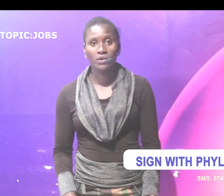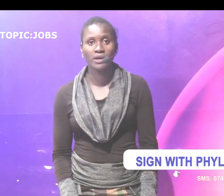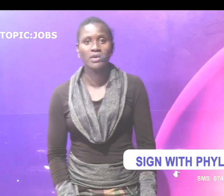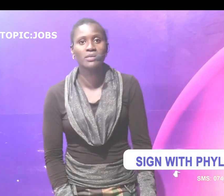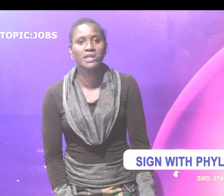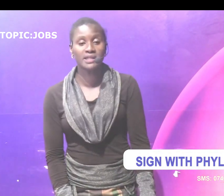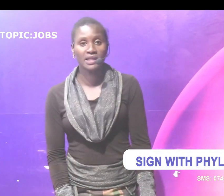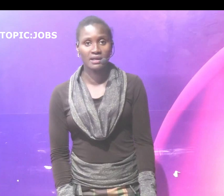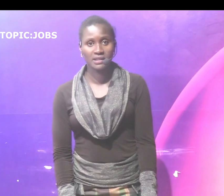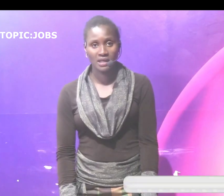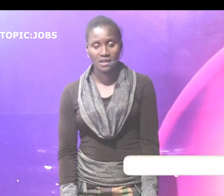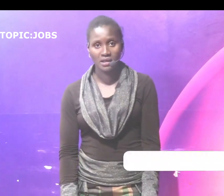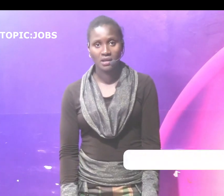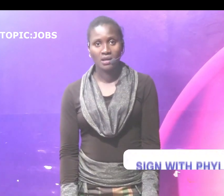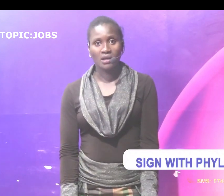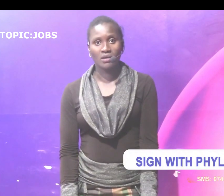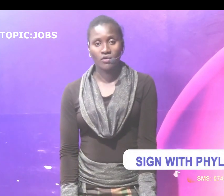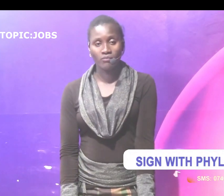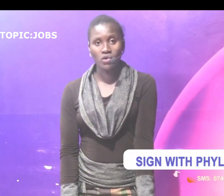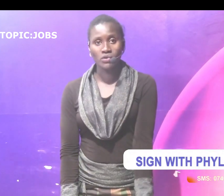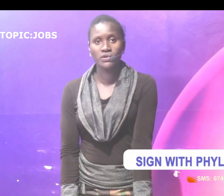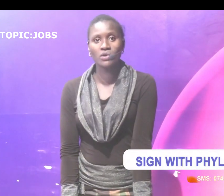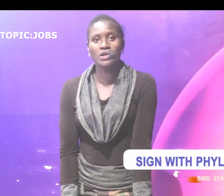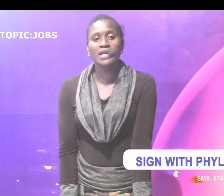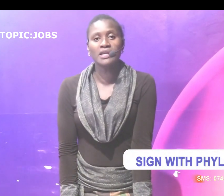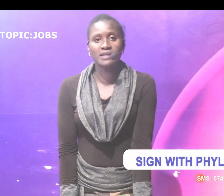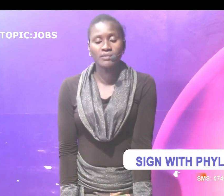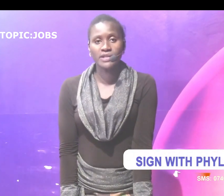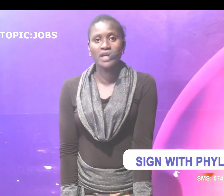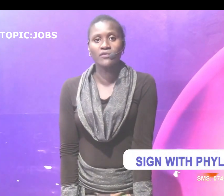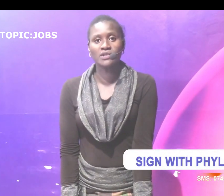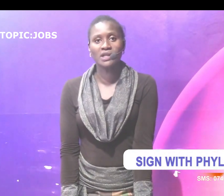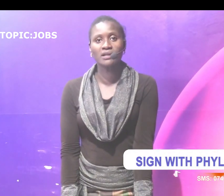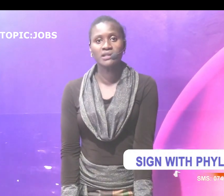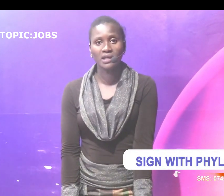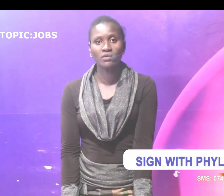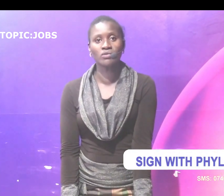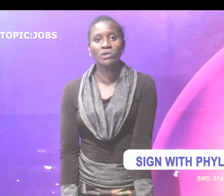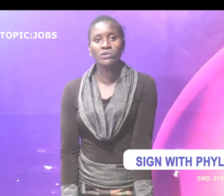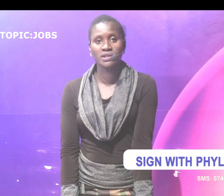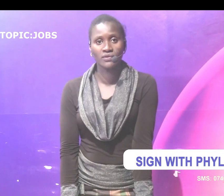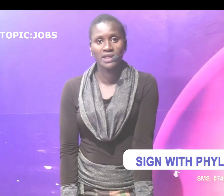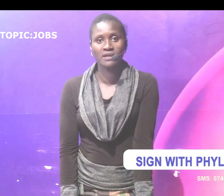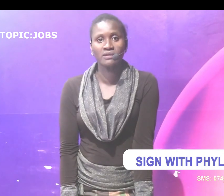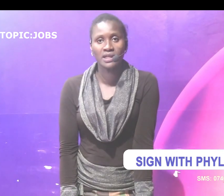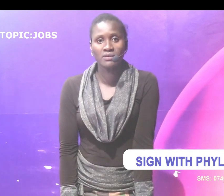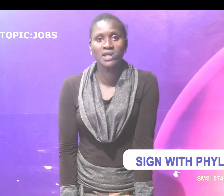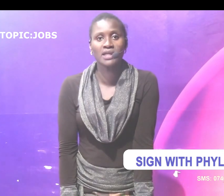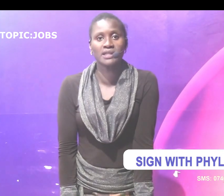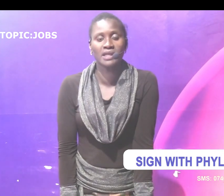Maybe this is the writer of books. So the same sign for secretary, what we used for secretary, meaning the same,